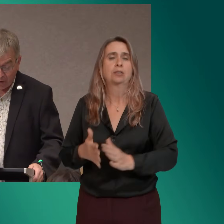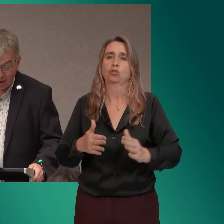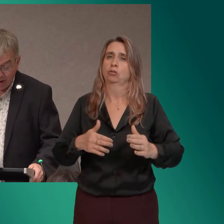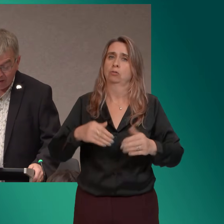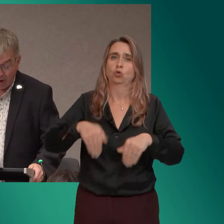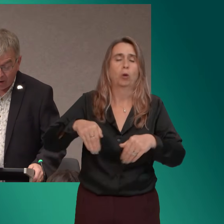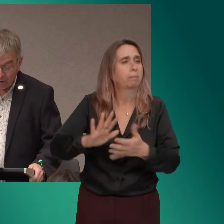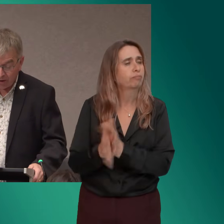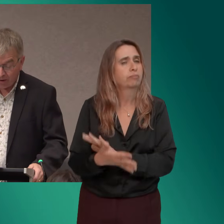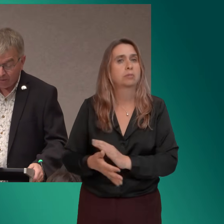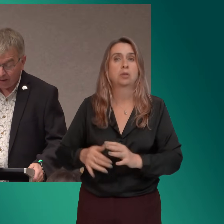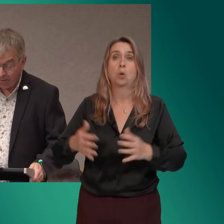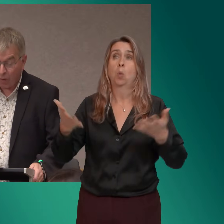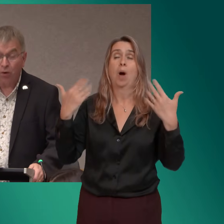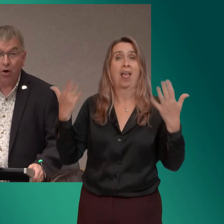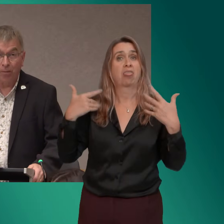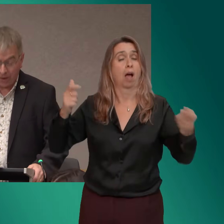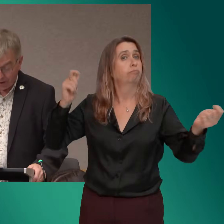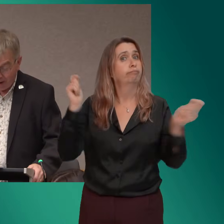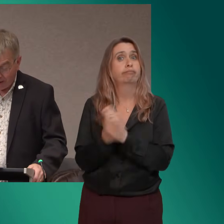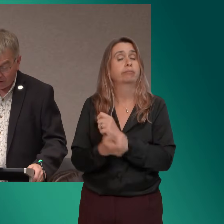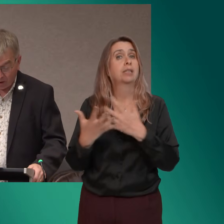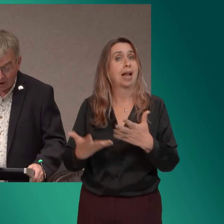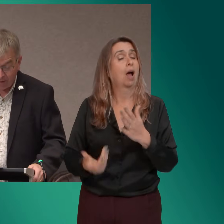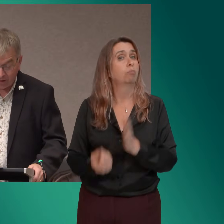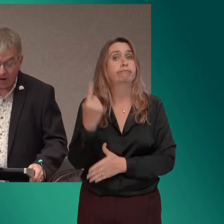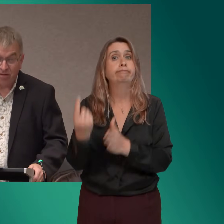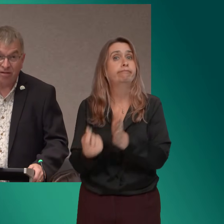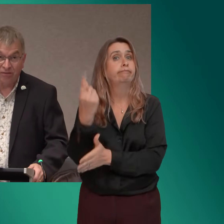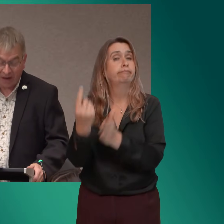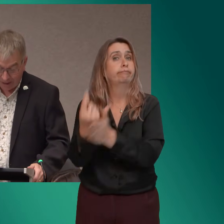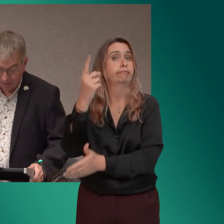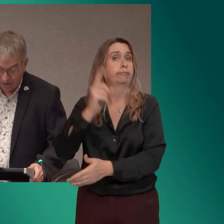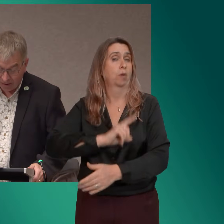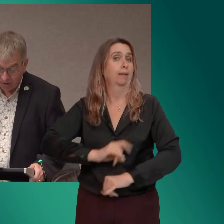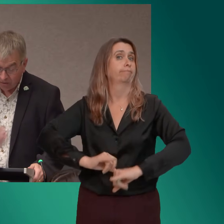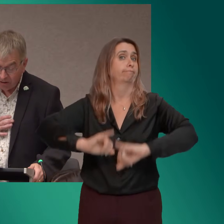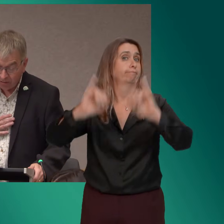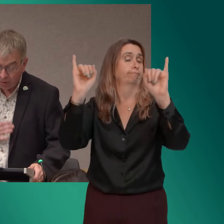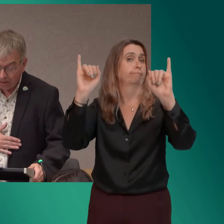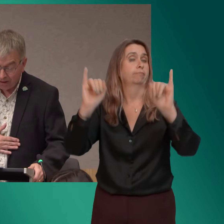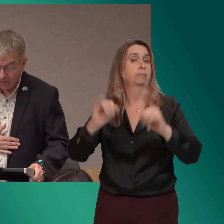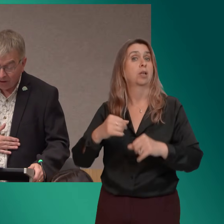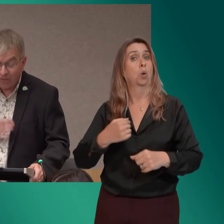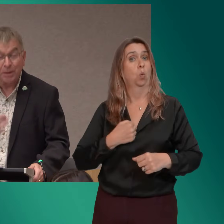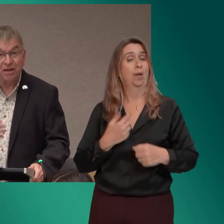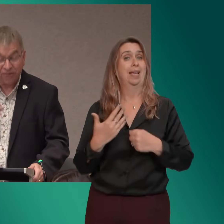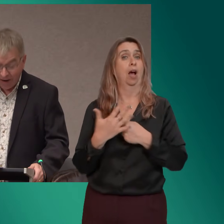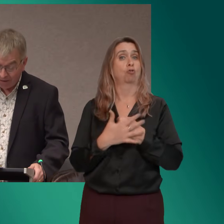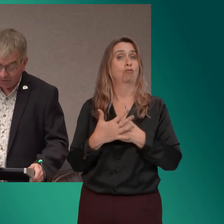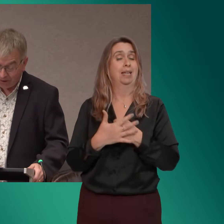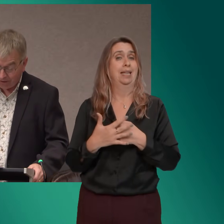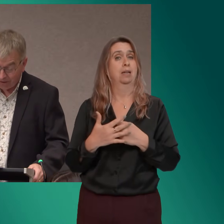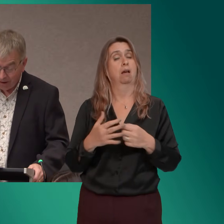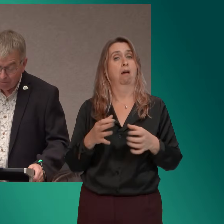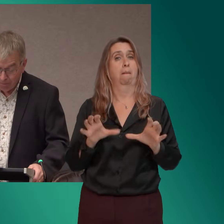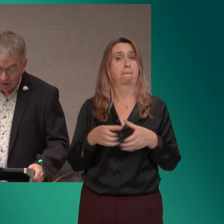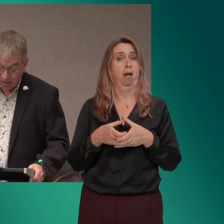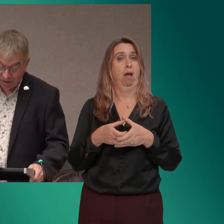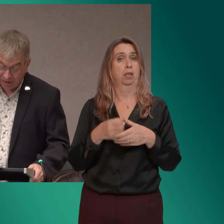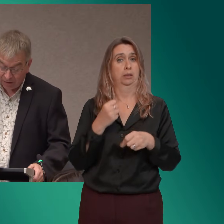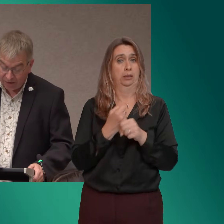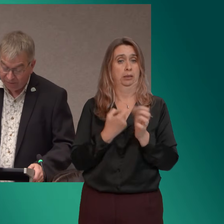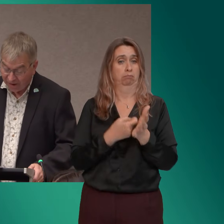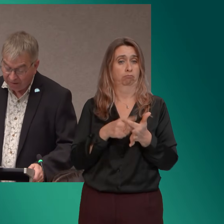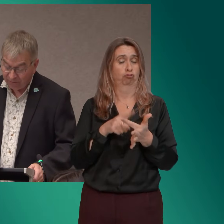extreme weather is only going to become more common as the climate crisis develops. As Greens, we believe government effectiveness